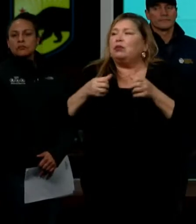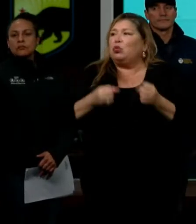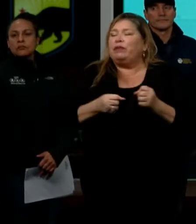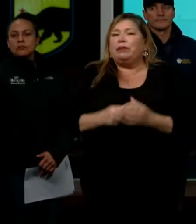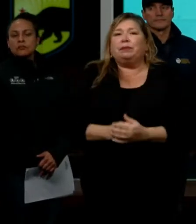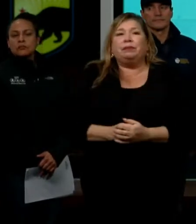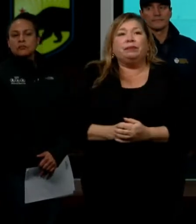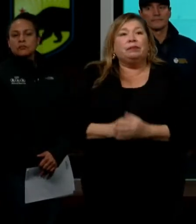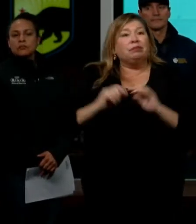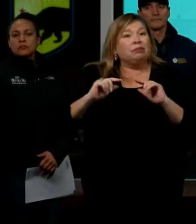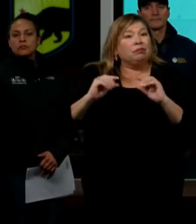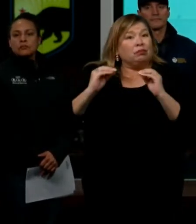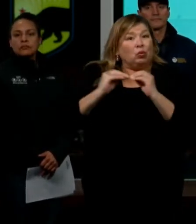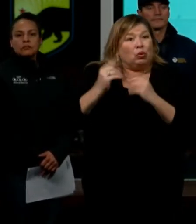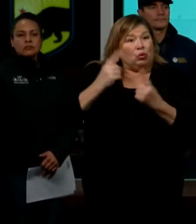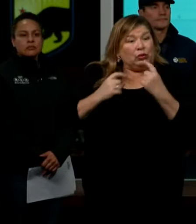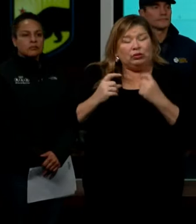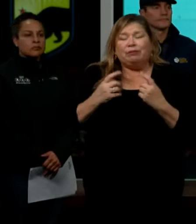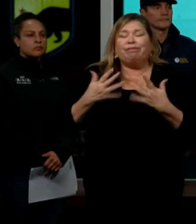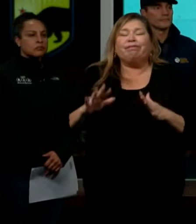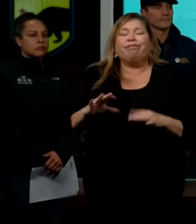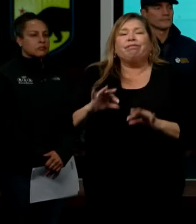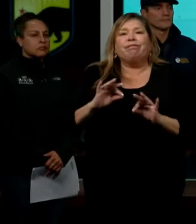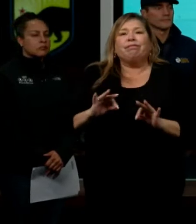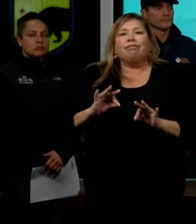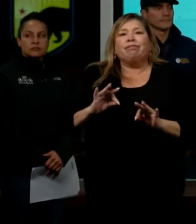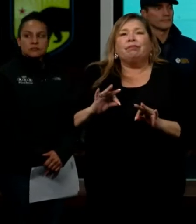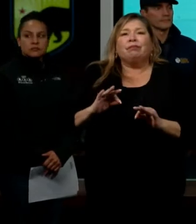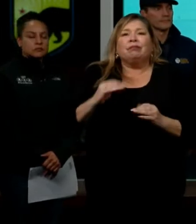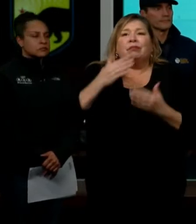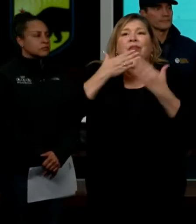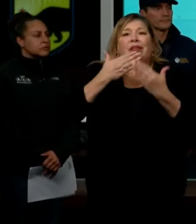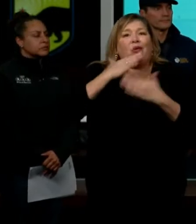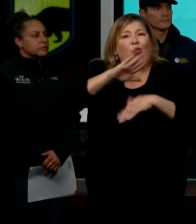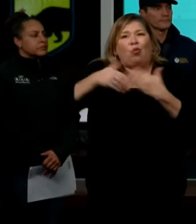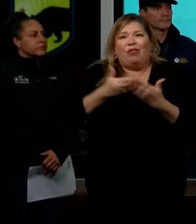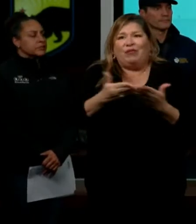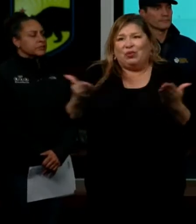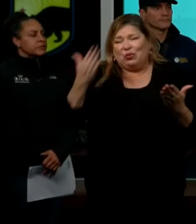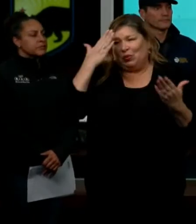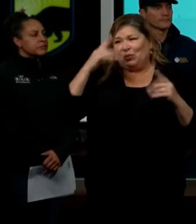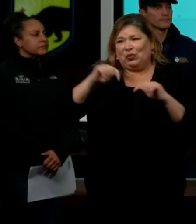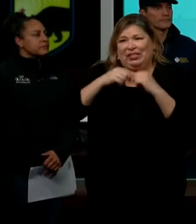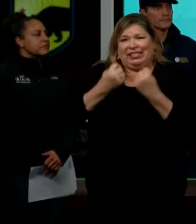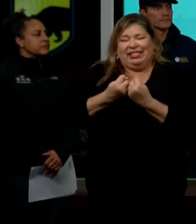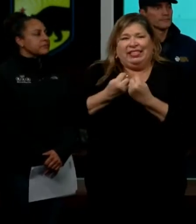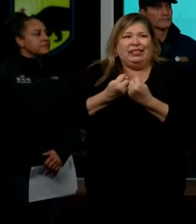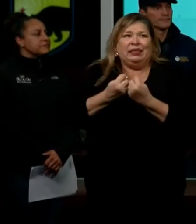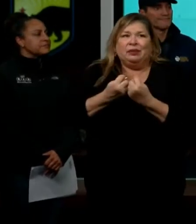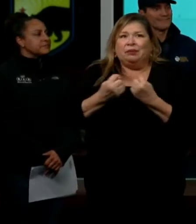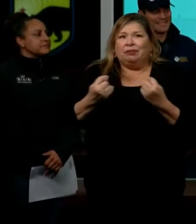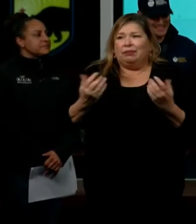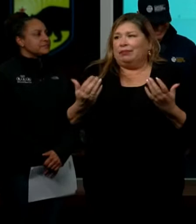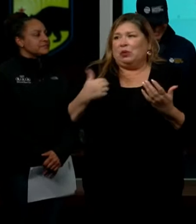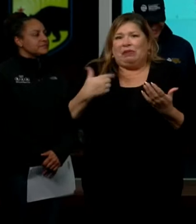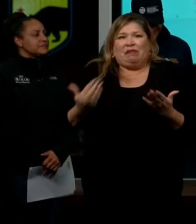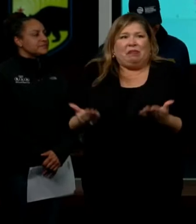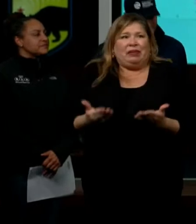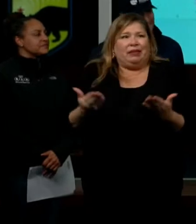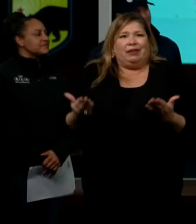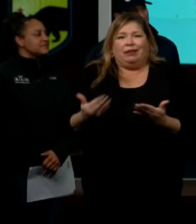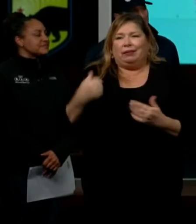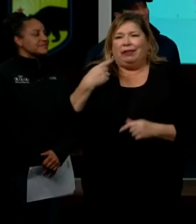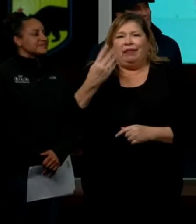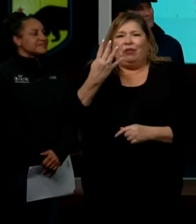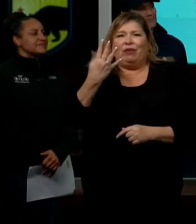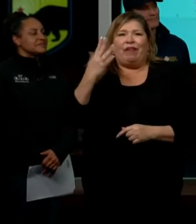Else? With that, just want to, again, thank everybody. Team's been up. I think I've been with you the last